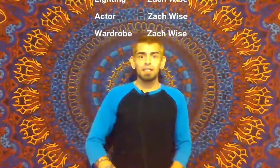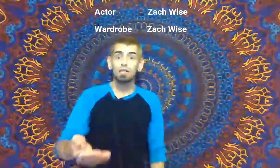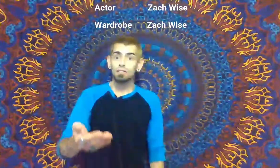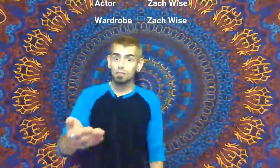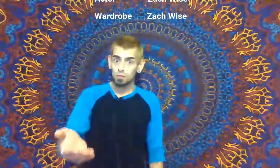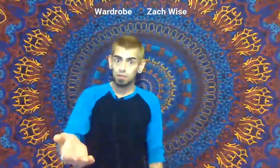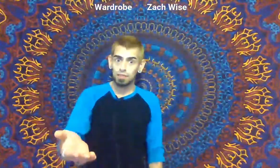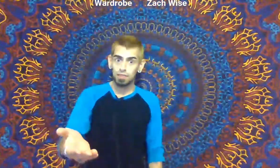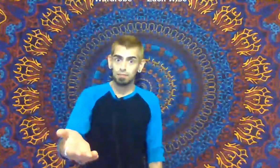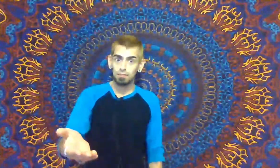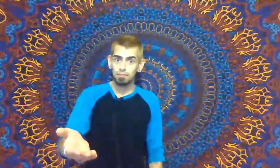Do you want to keep...